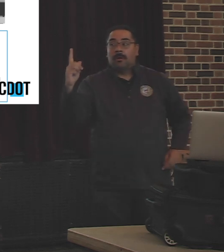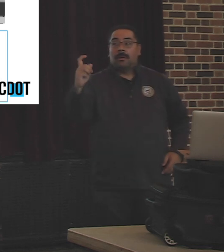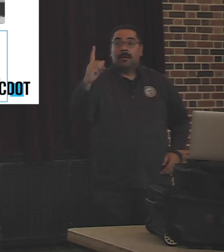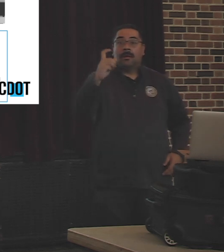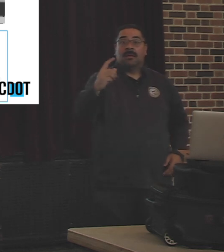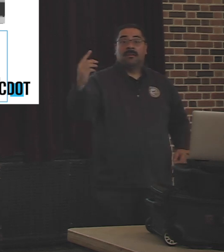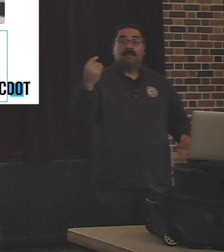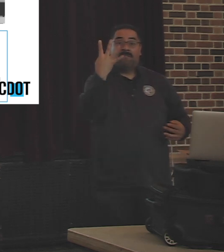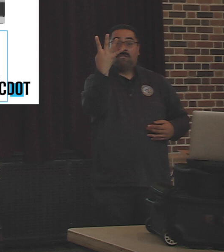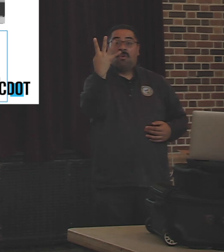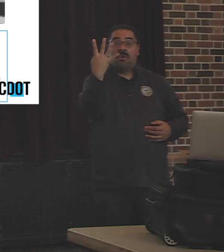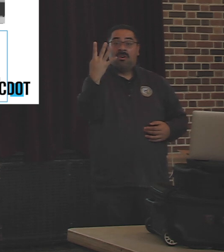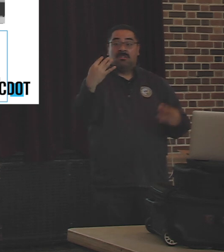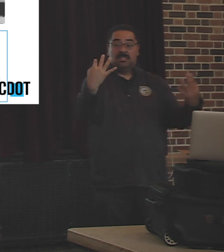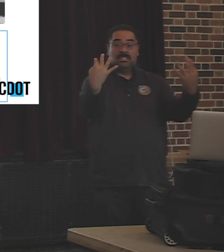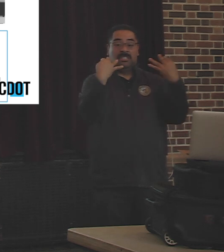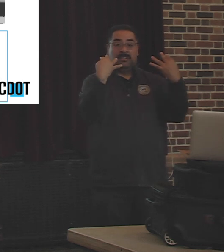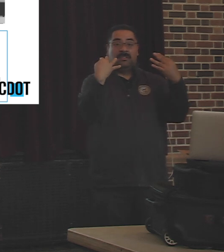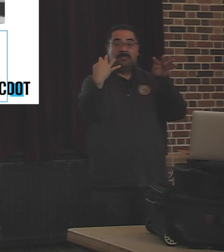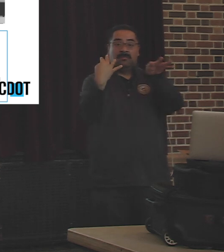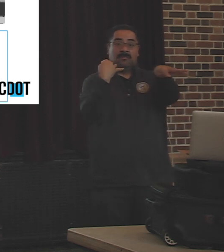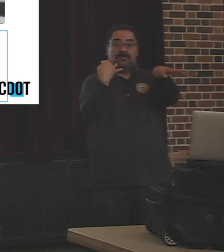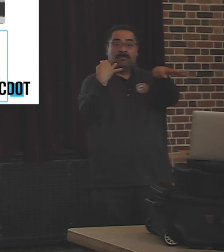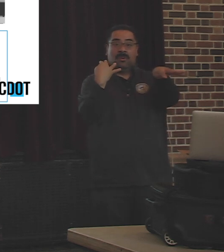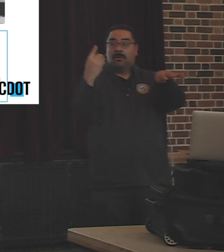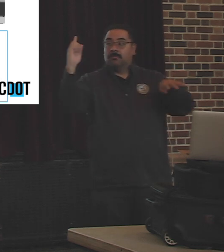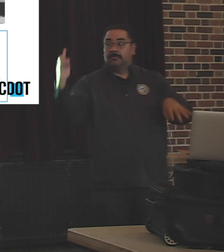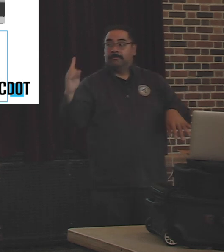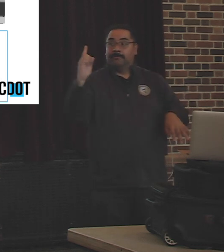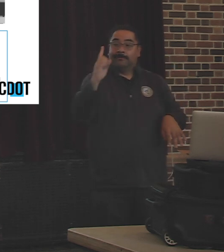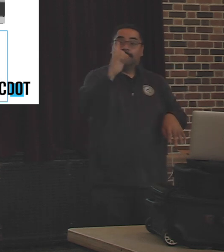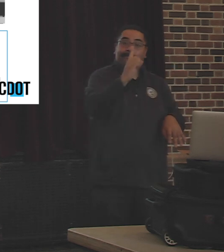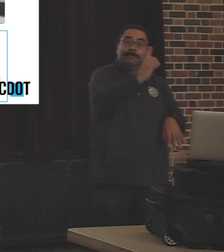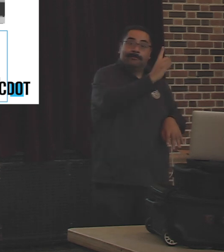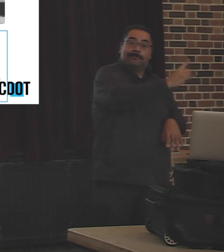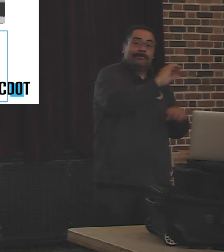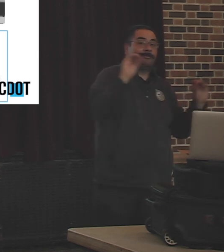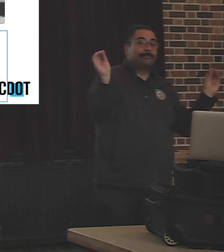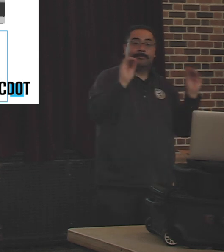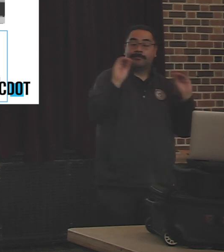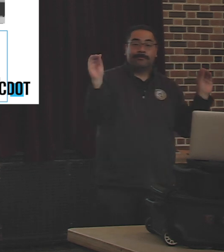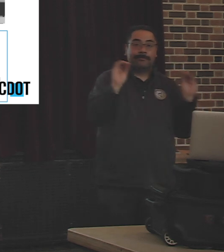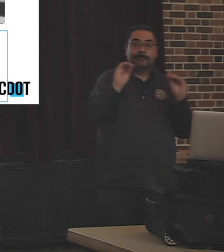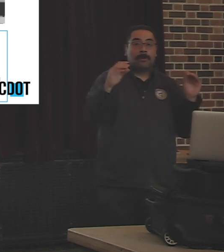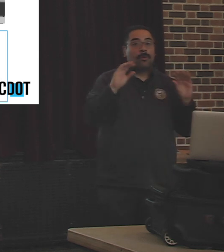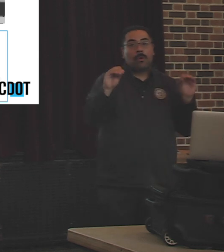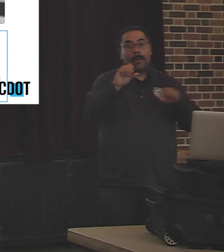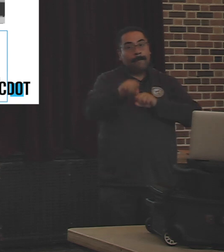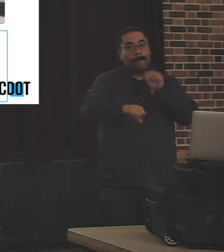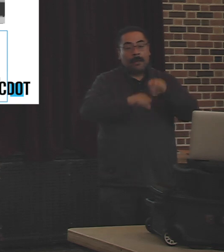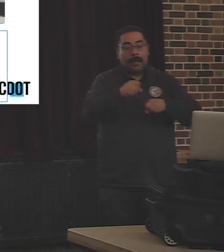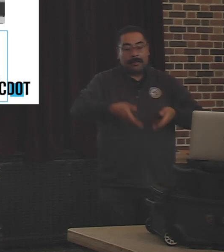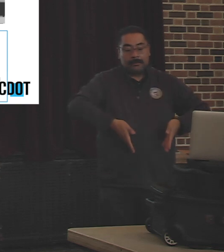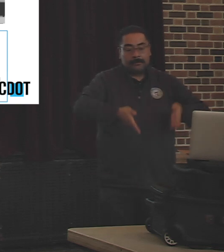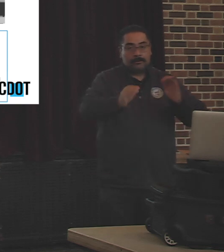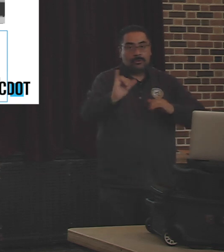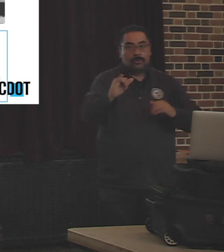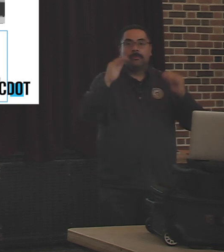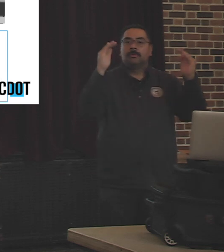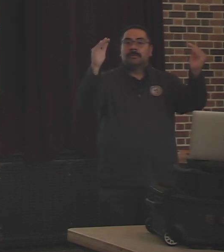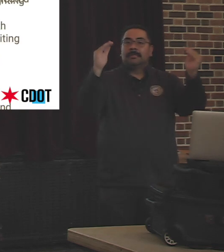all of those 4 lanes of Ogden, and there are no bicycle facilities. Next slide.